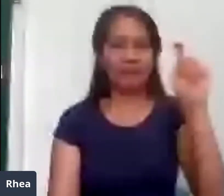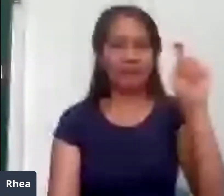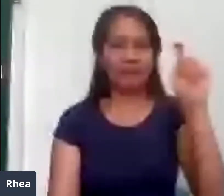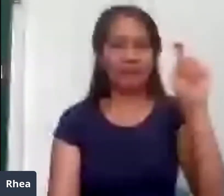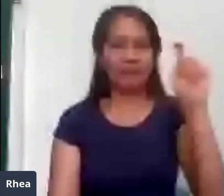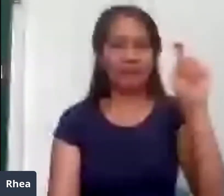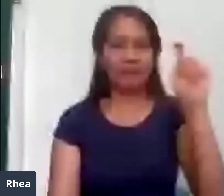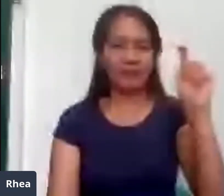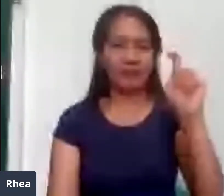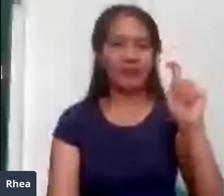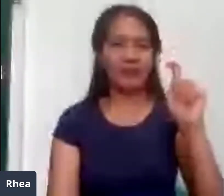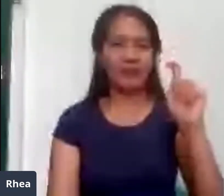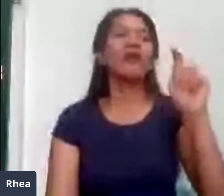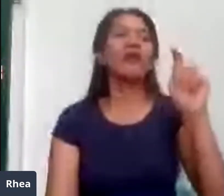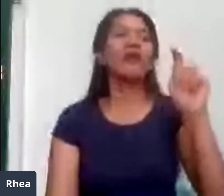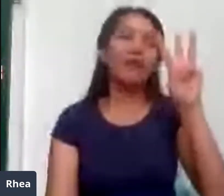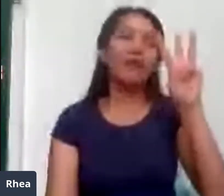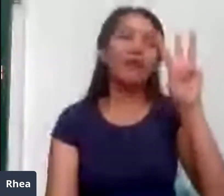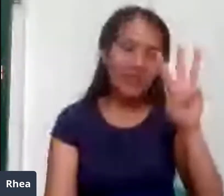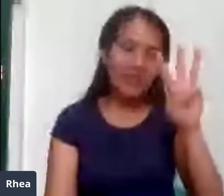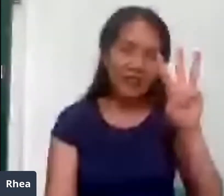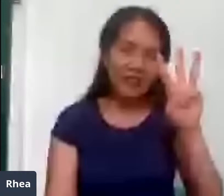Tuesday.